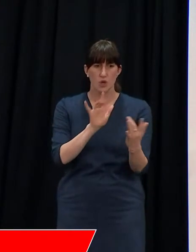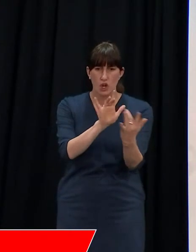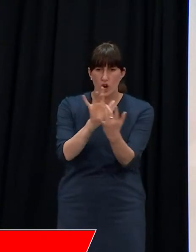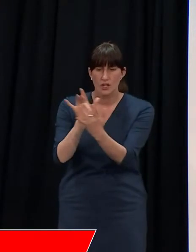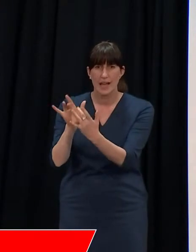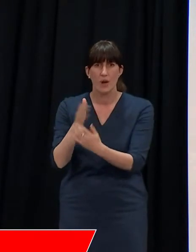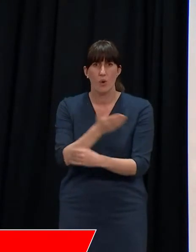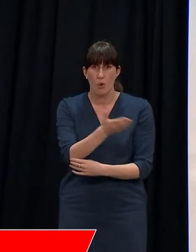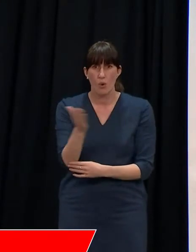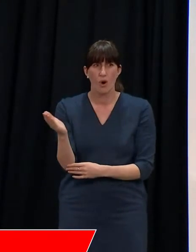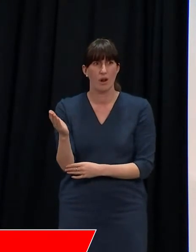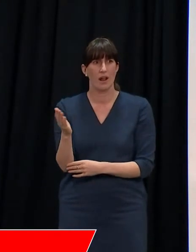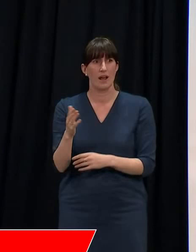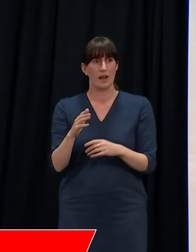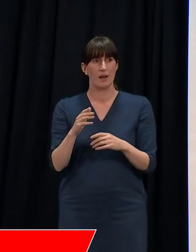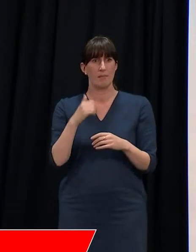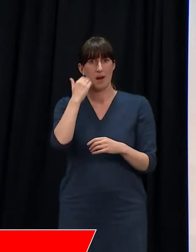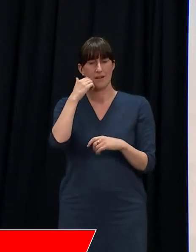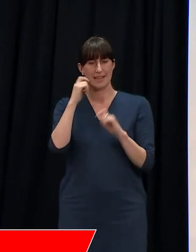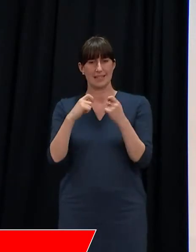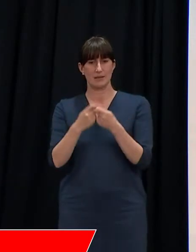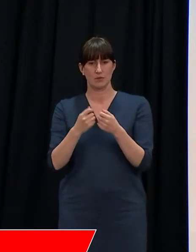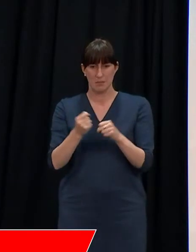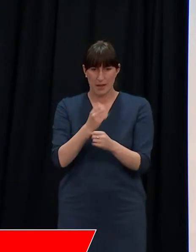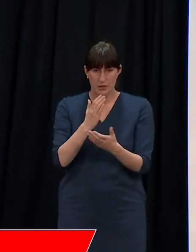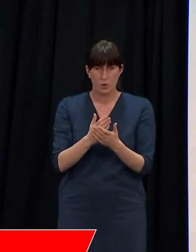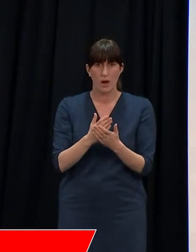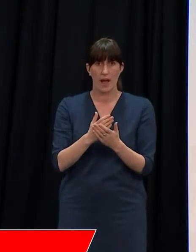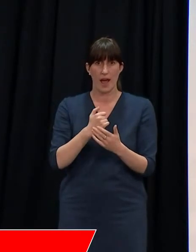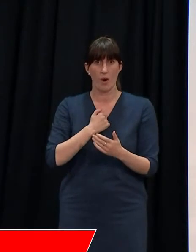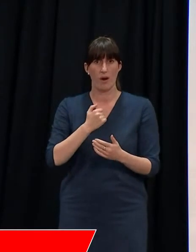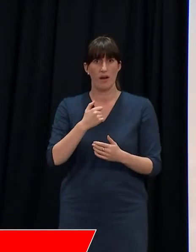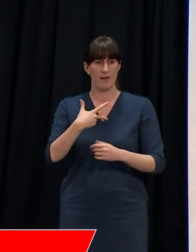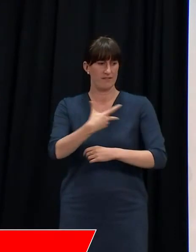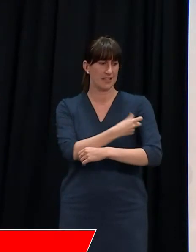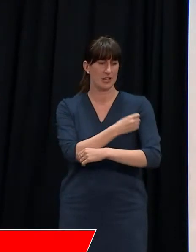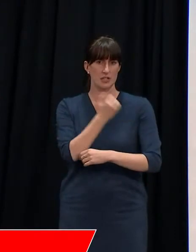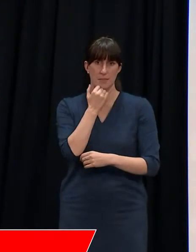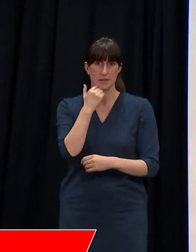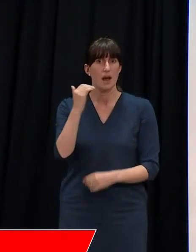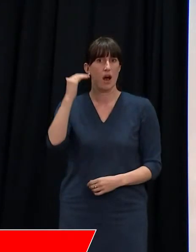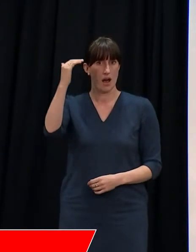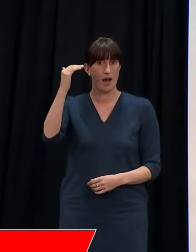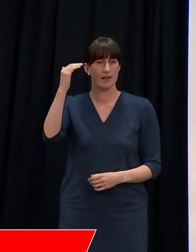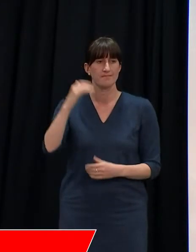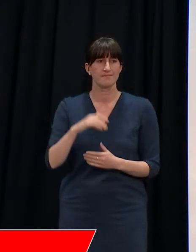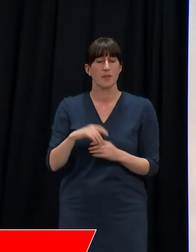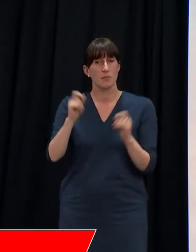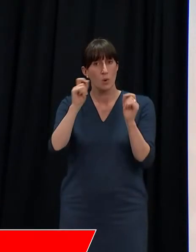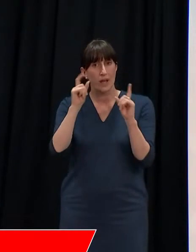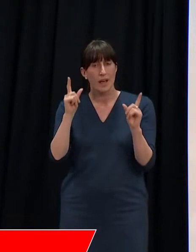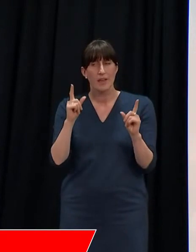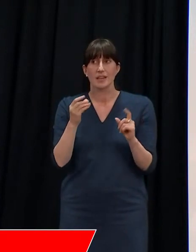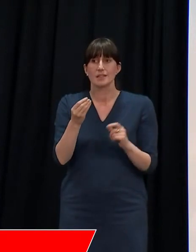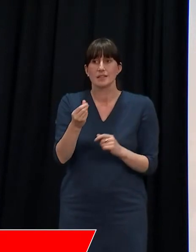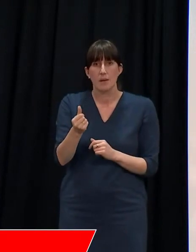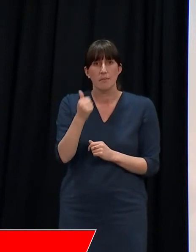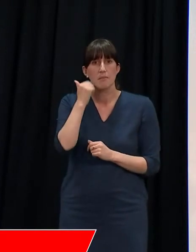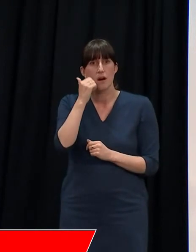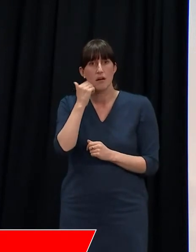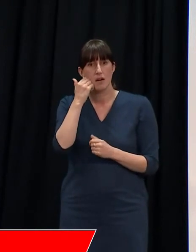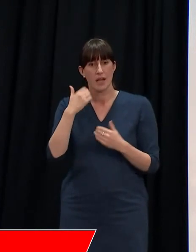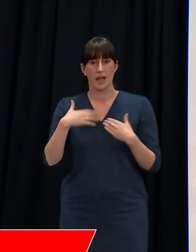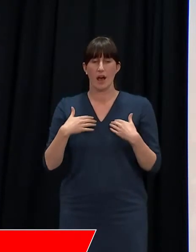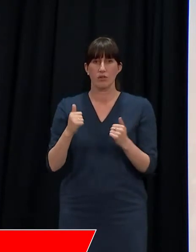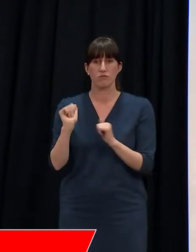make sure that we're getting higher vaccination rates everywhere. I'm aware that some of our Māori and Pacific health providers have been doing